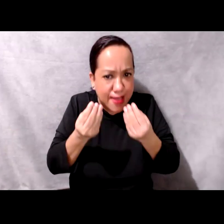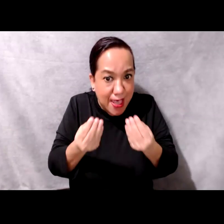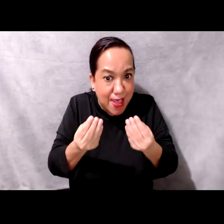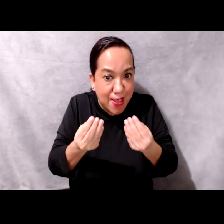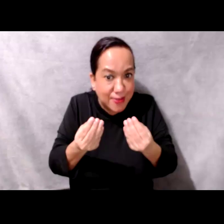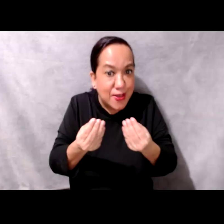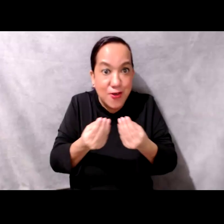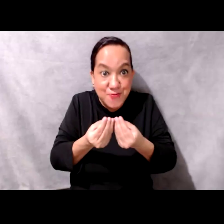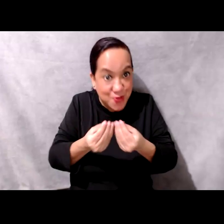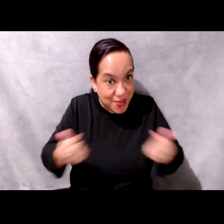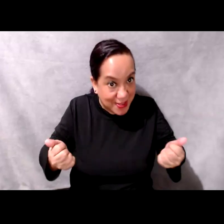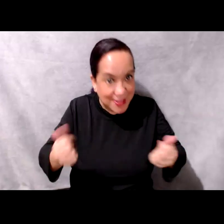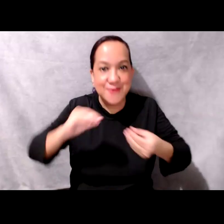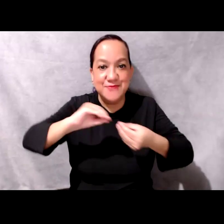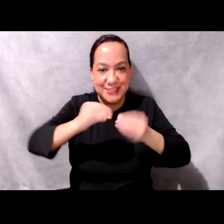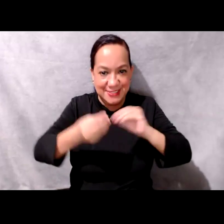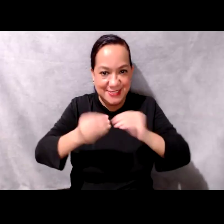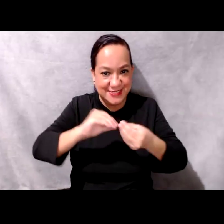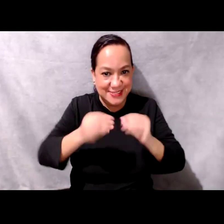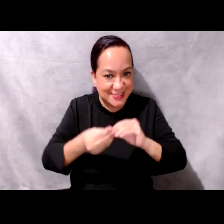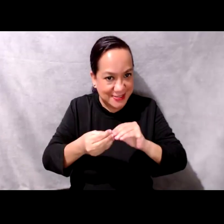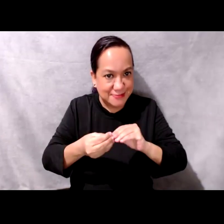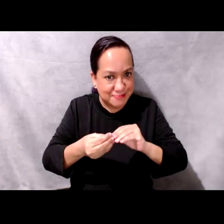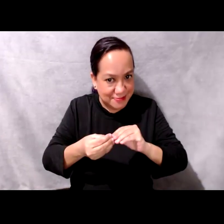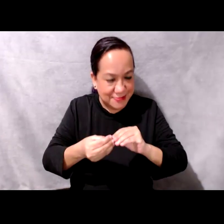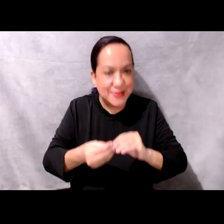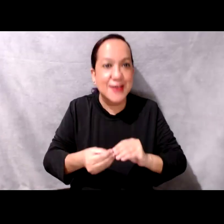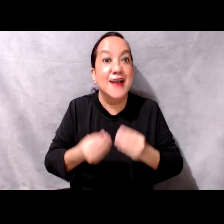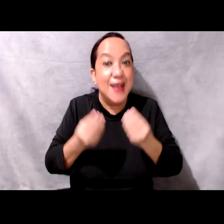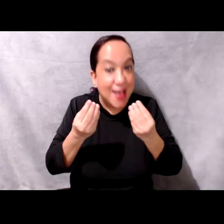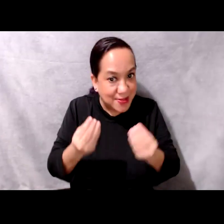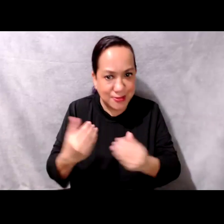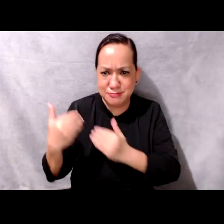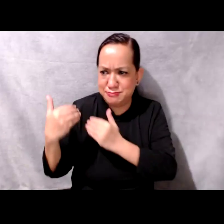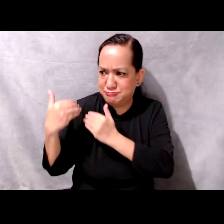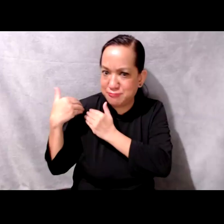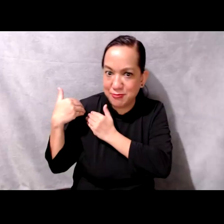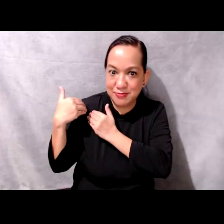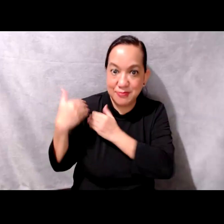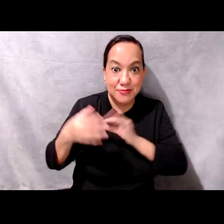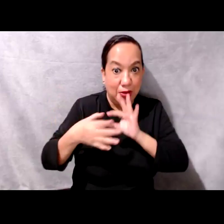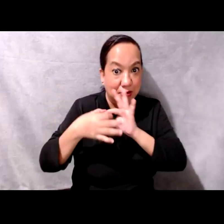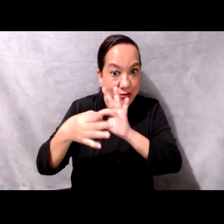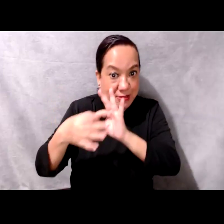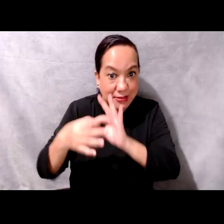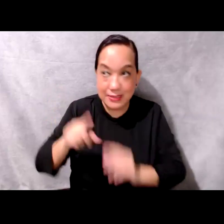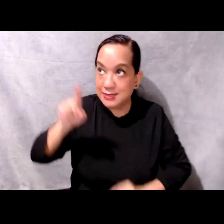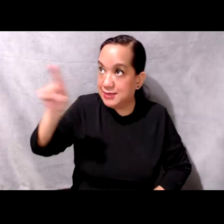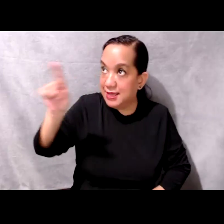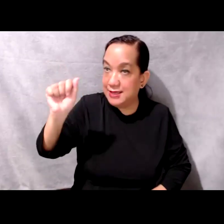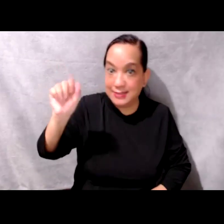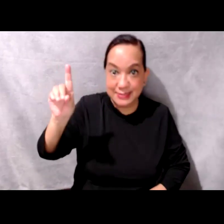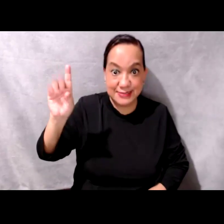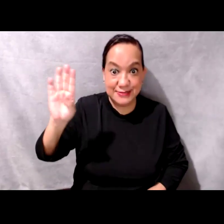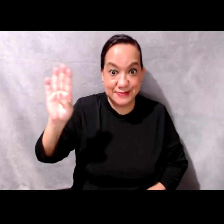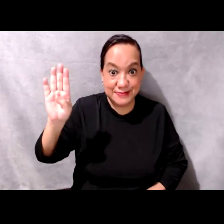in terms of ability to coordinate and influence the government. And then also monitoring the grievance mechanism at the local level